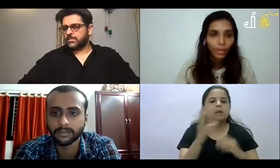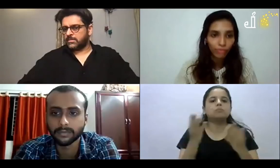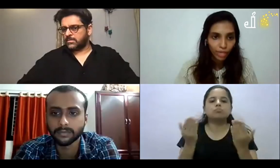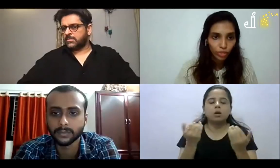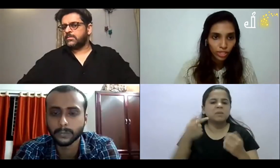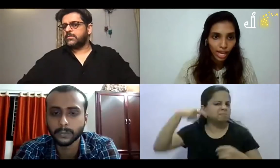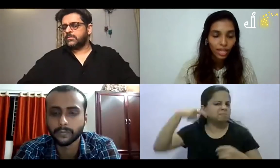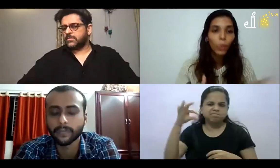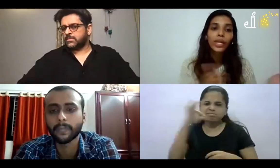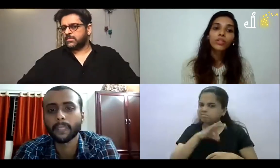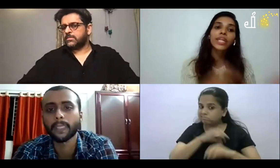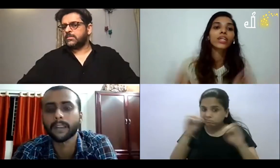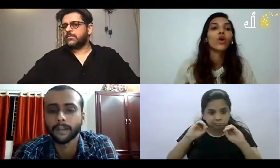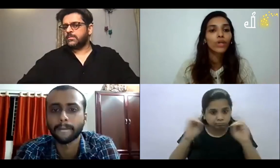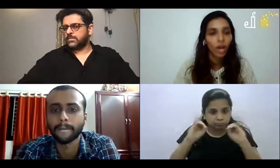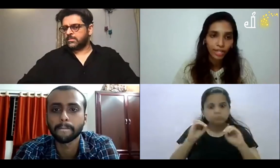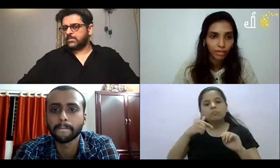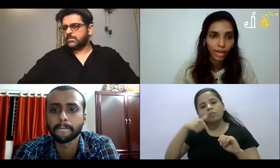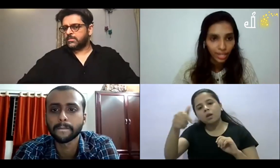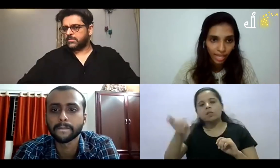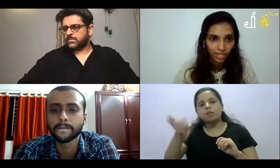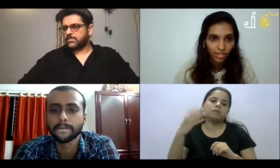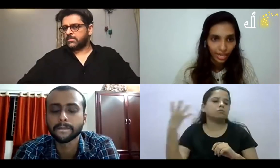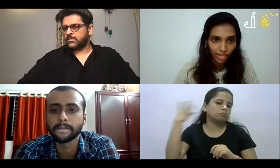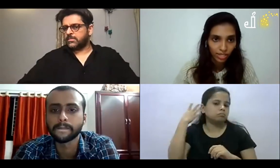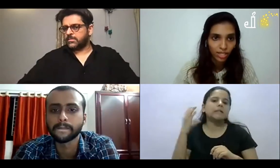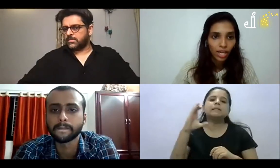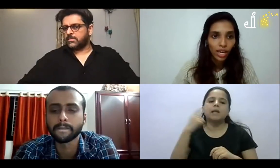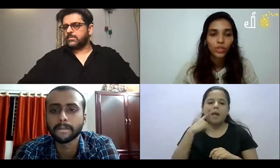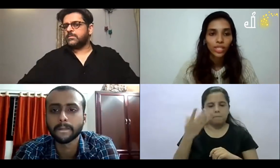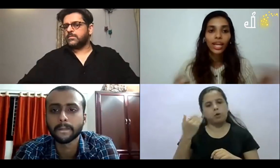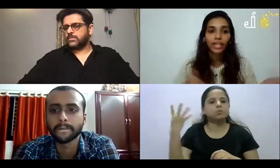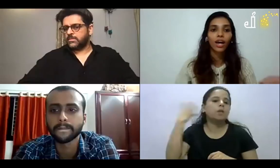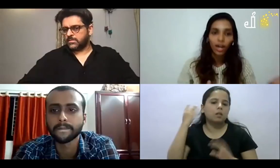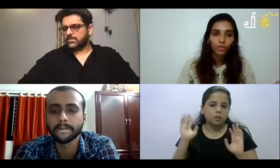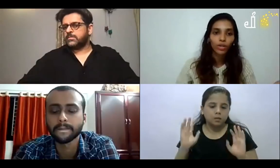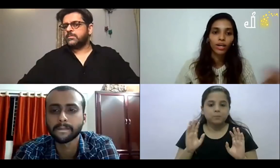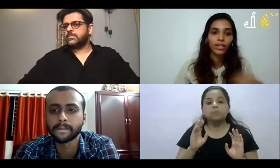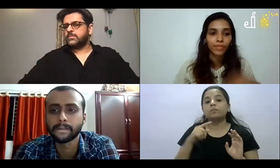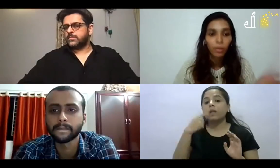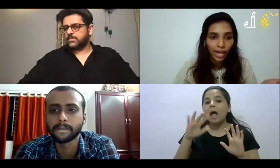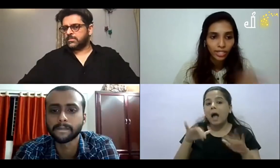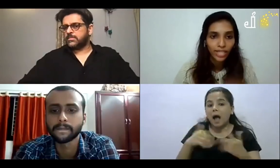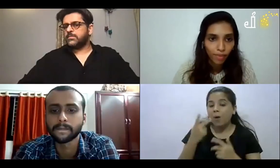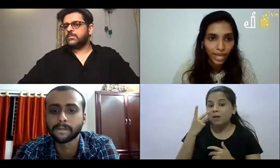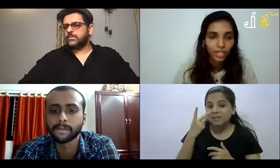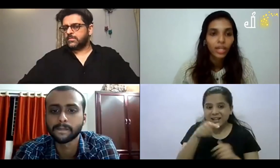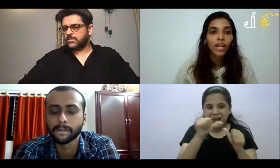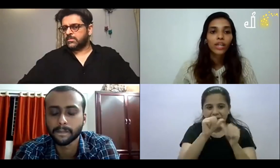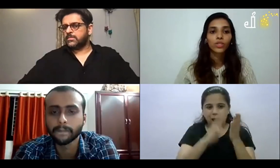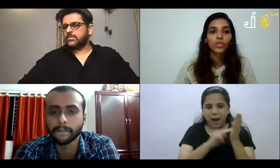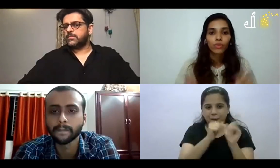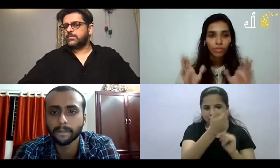not benefiting for the child, they can go for cochlear implant in that cases. So just like how Amir has